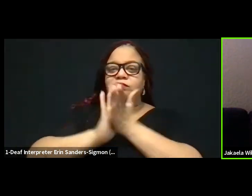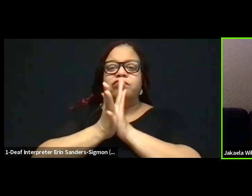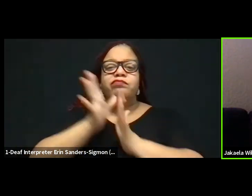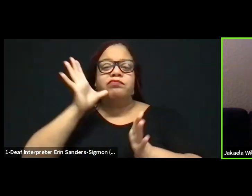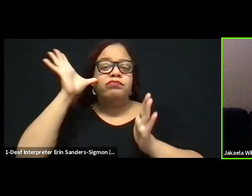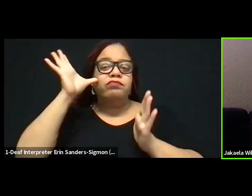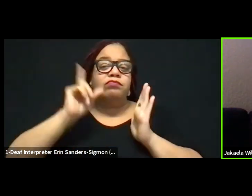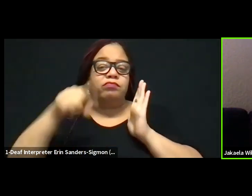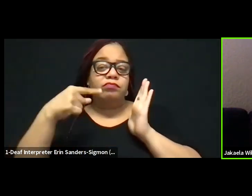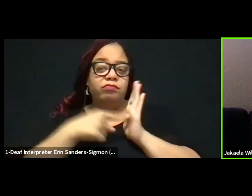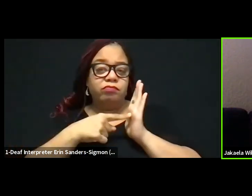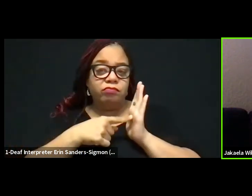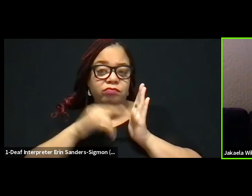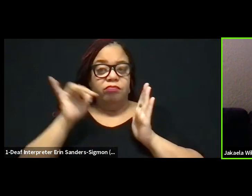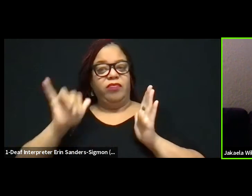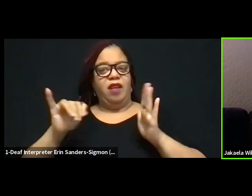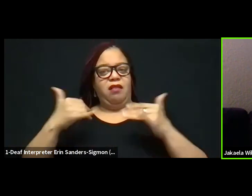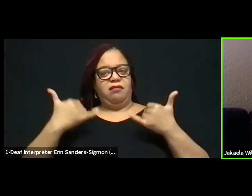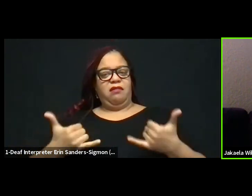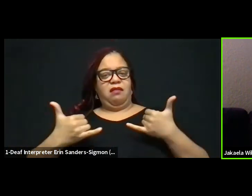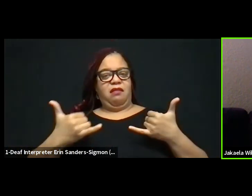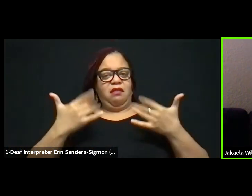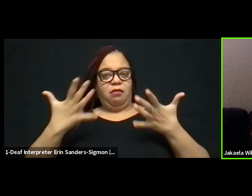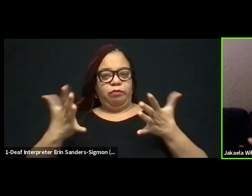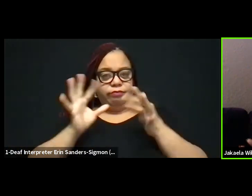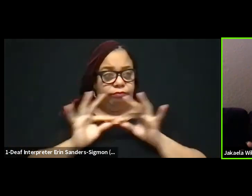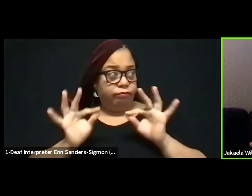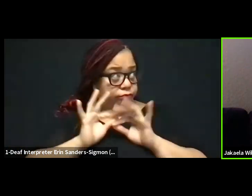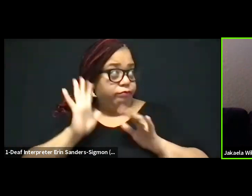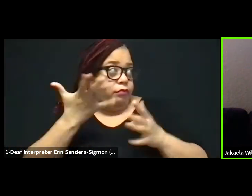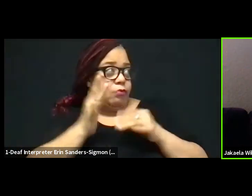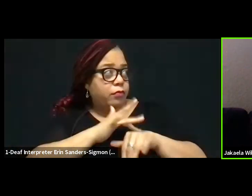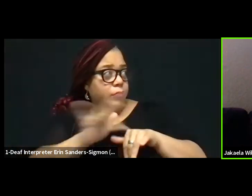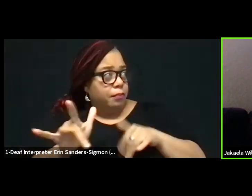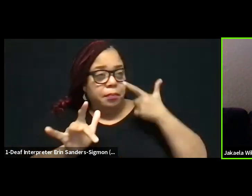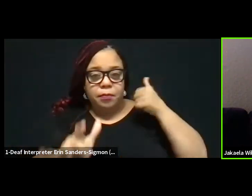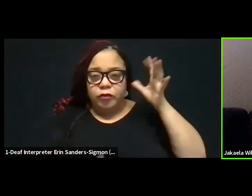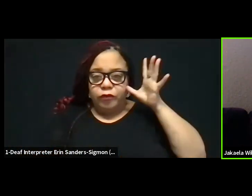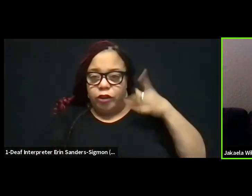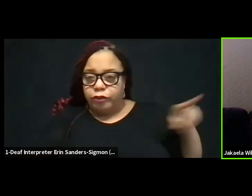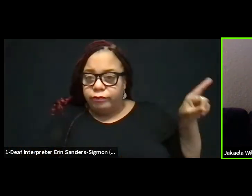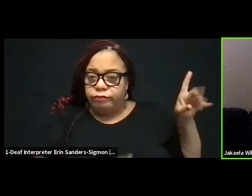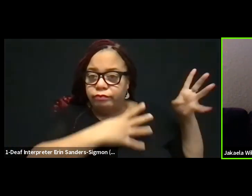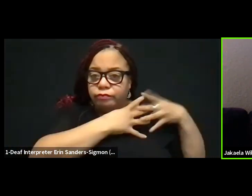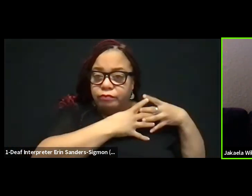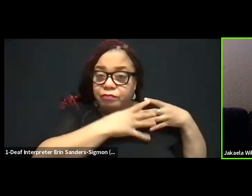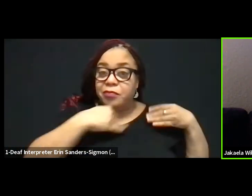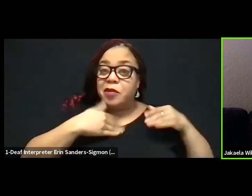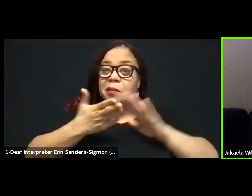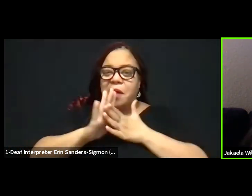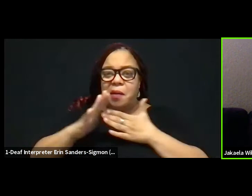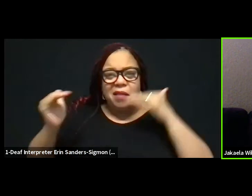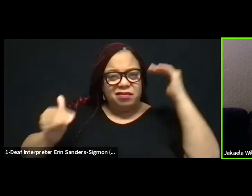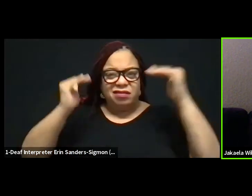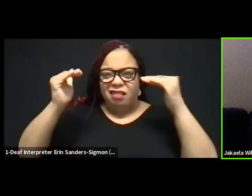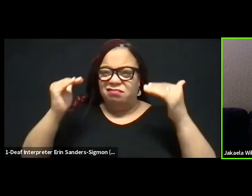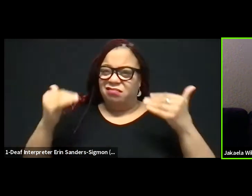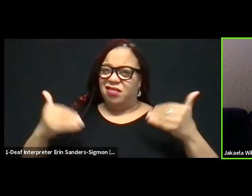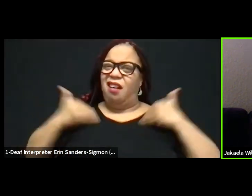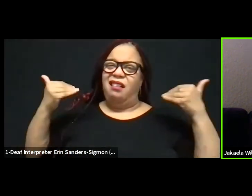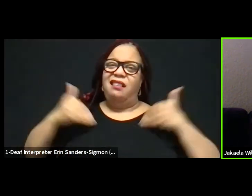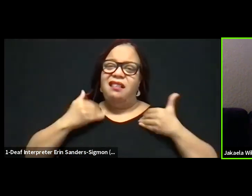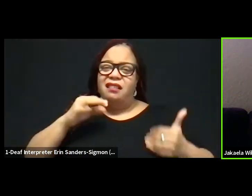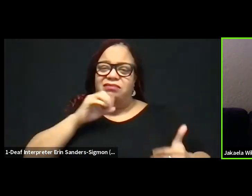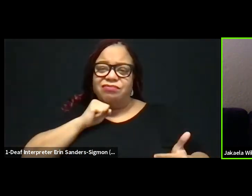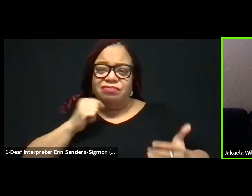young age, so I didn't really see activism as a thing. I just knew that I needed to figure out how to make money and help take care of myself and